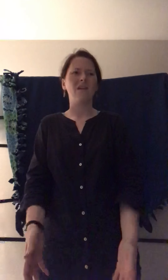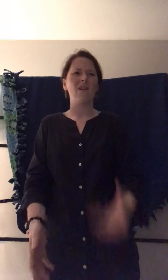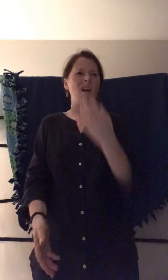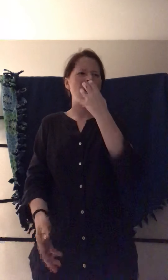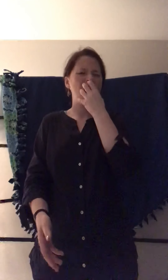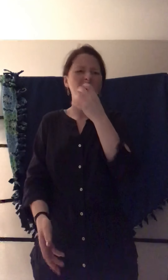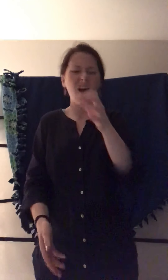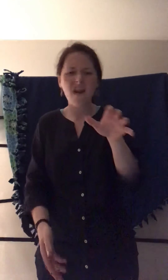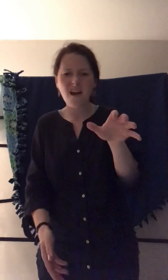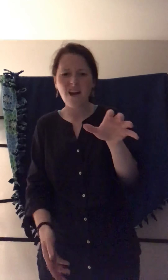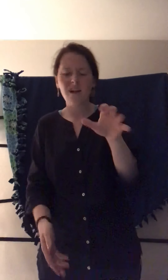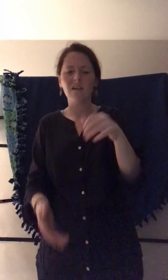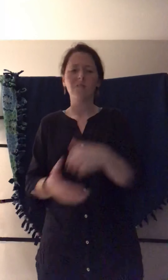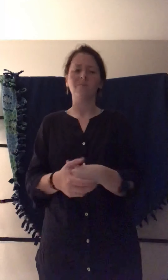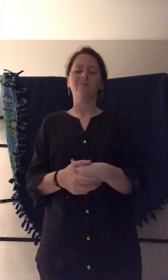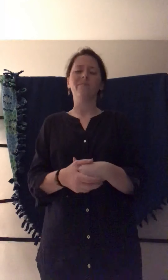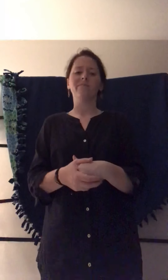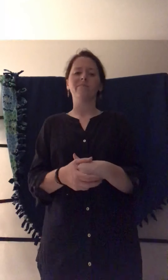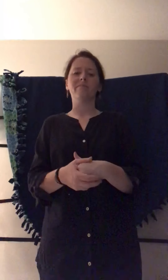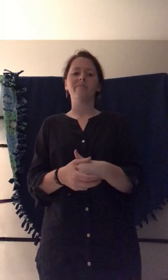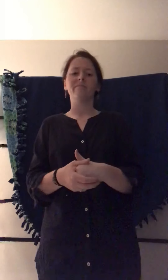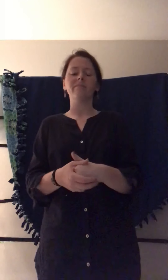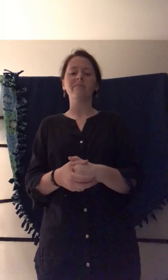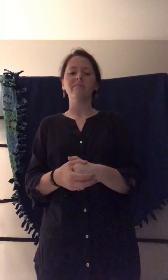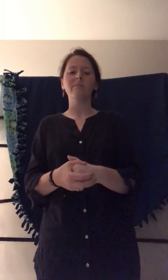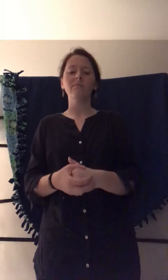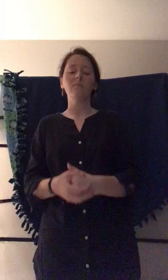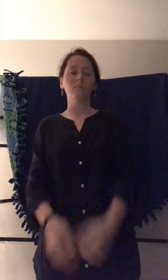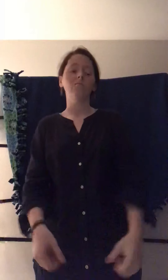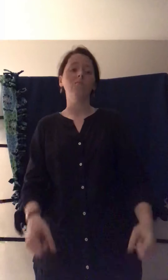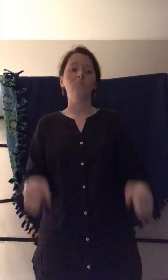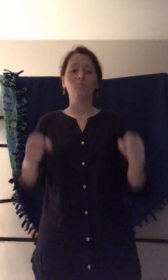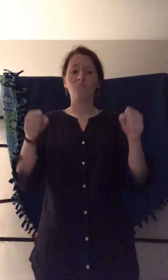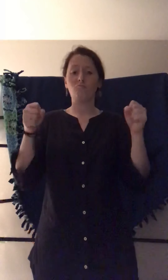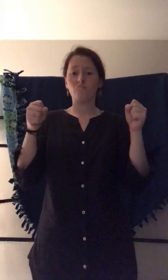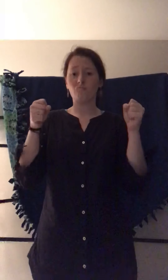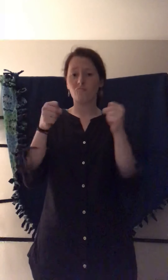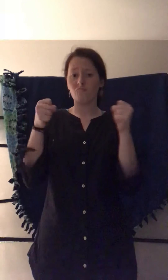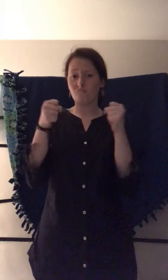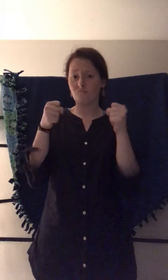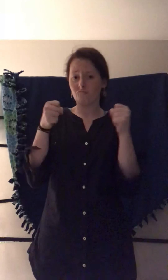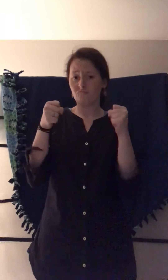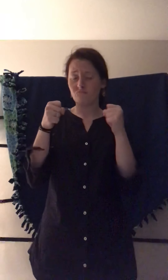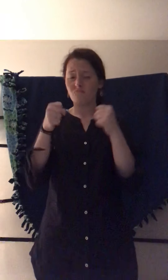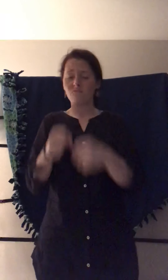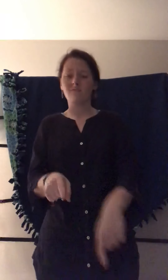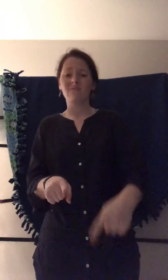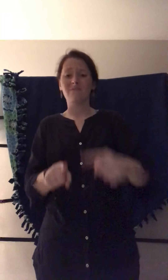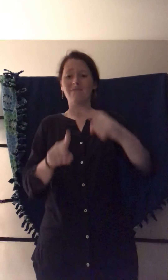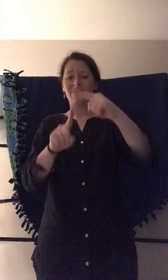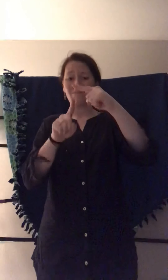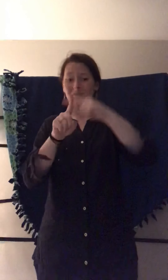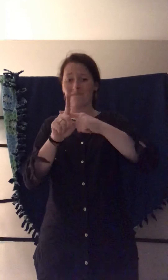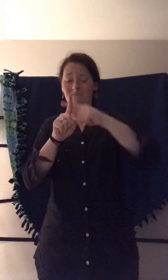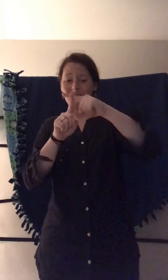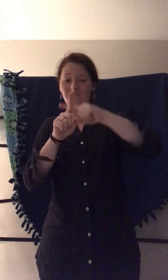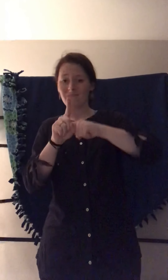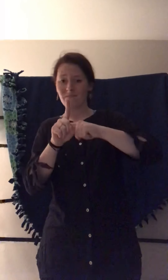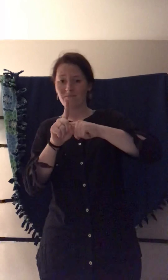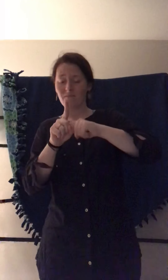With all of these factors in play, the winter months of the Atlantic region are hurricane-free, and we should consider ourselves lucky. In